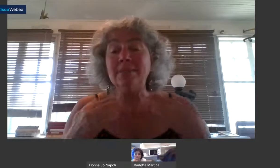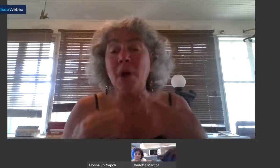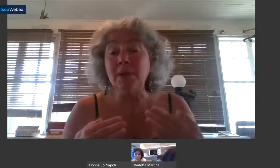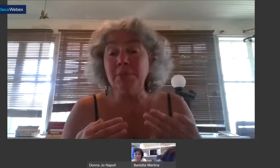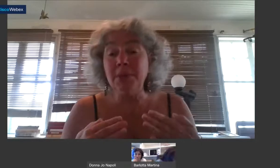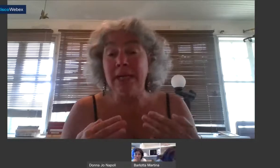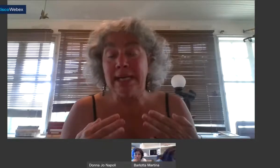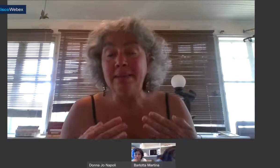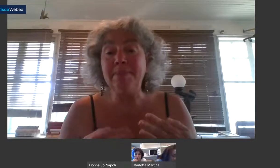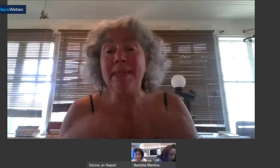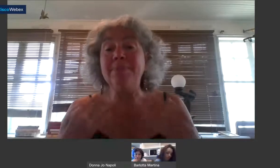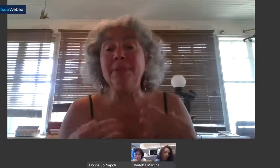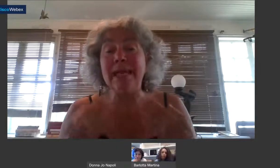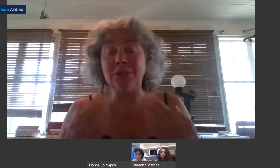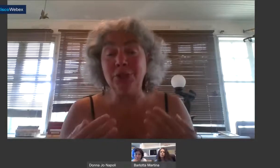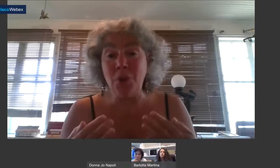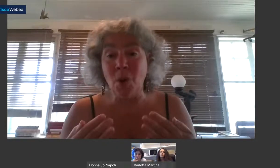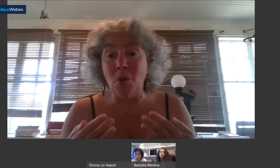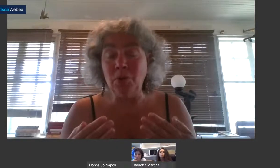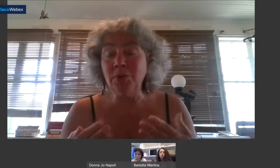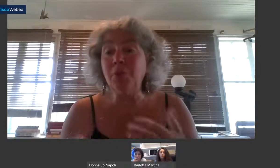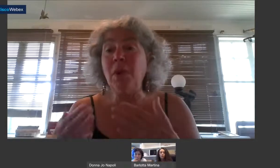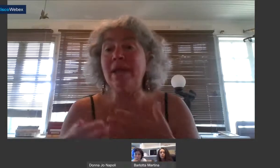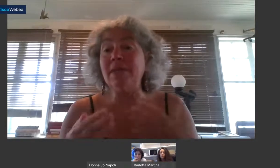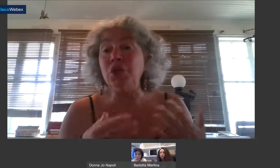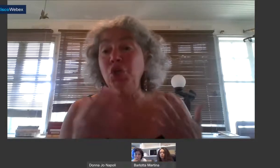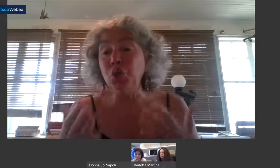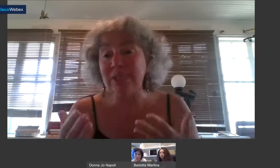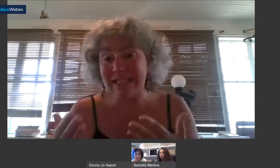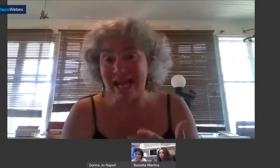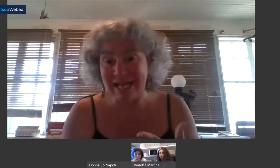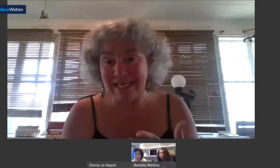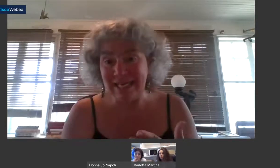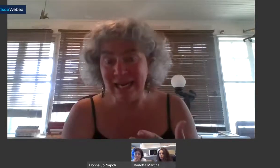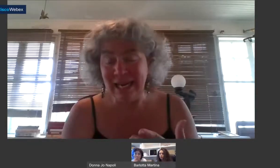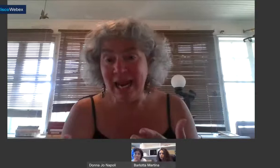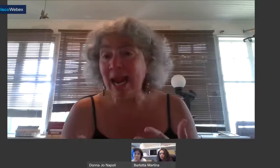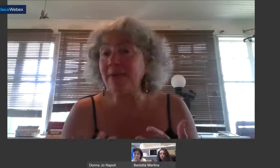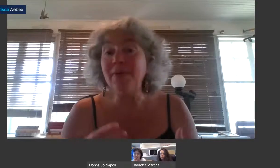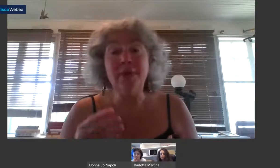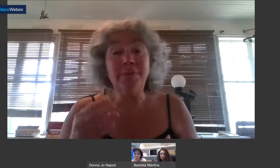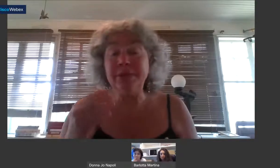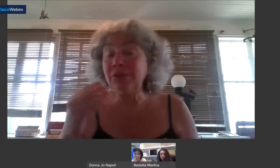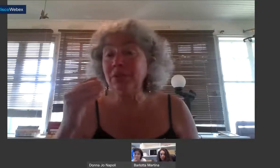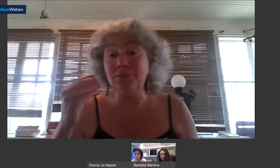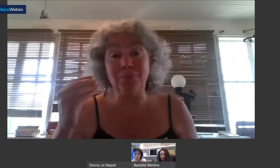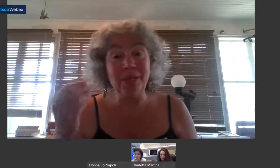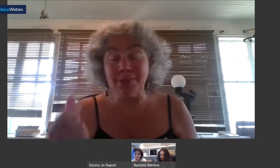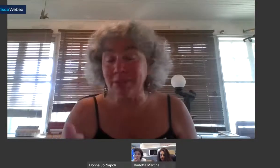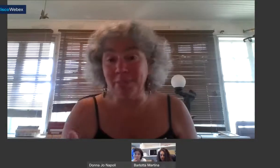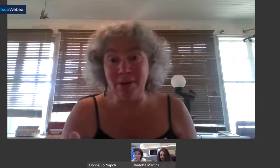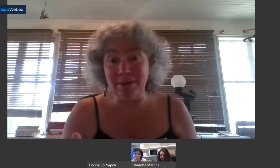small community, people get to know the way that you sign. And they're just real smart about